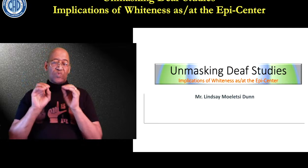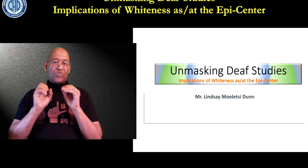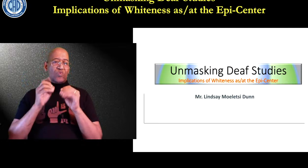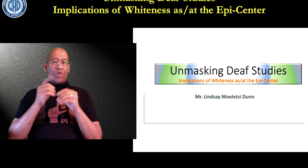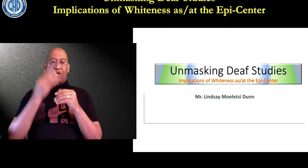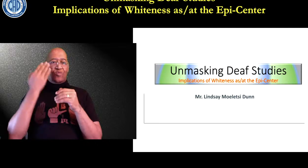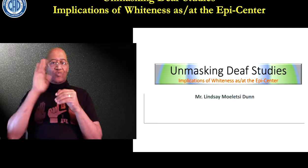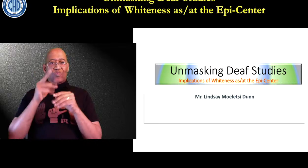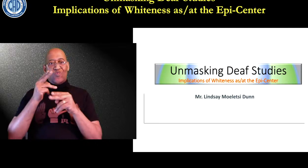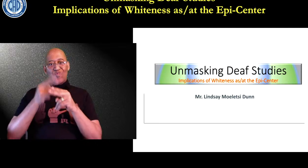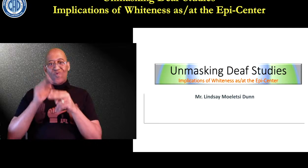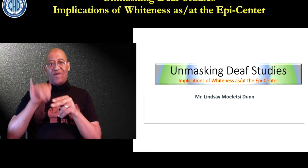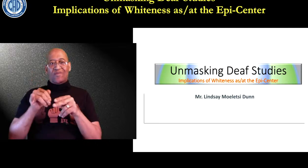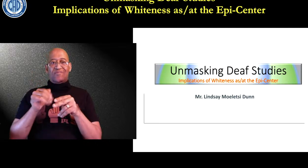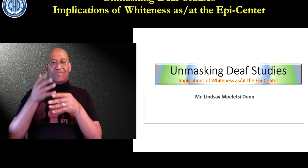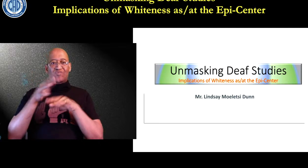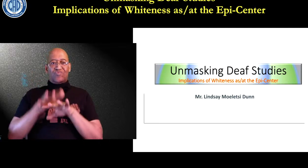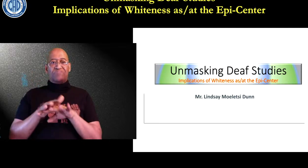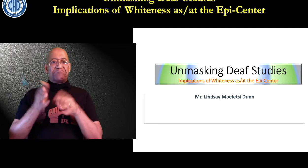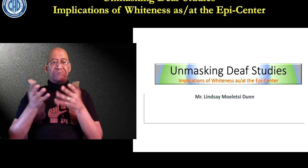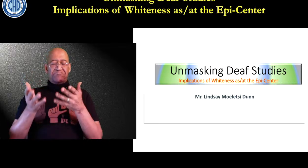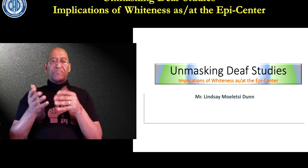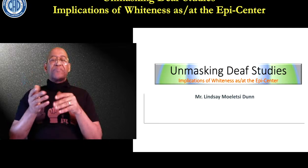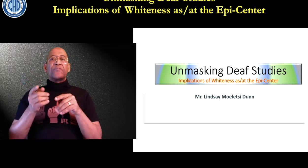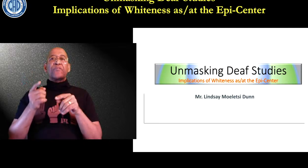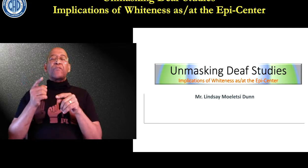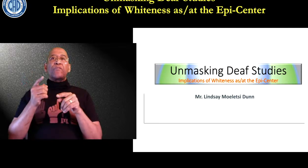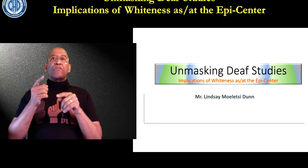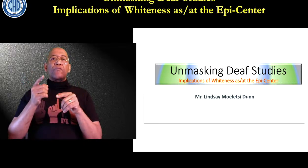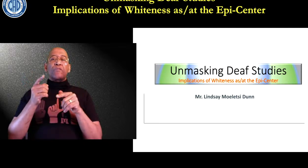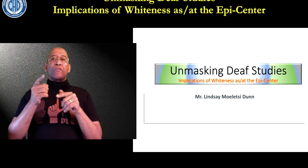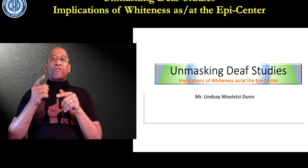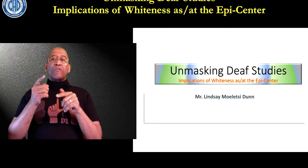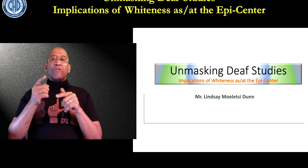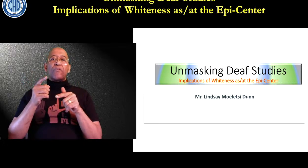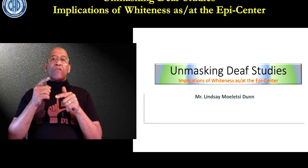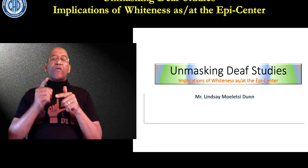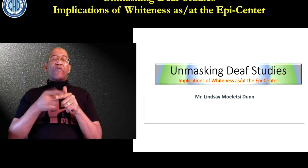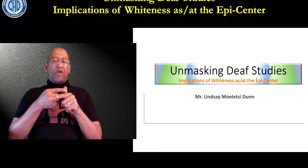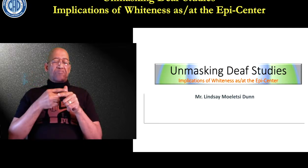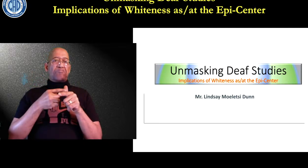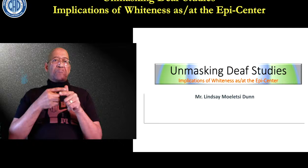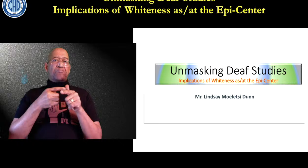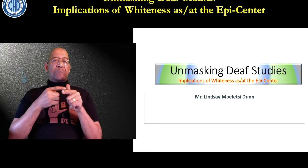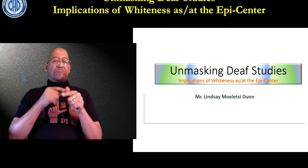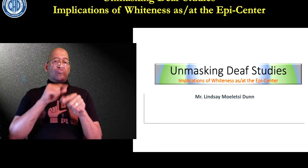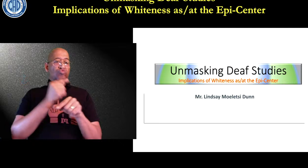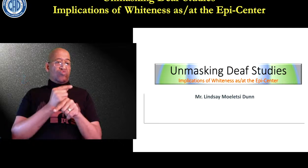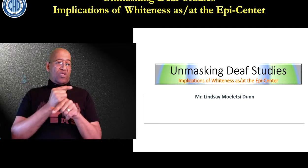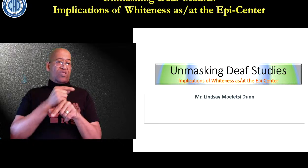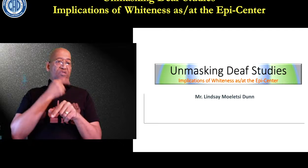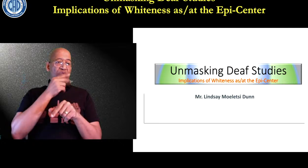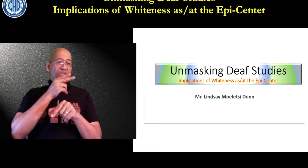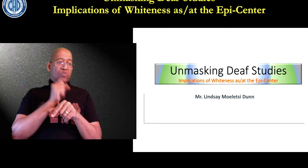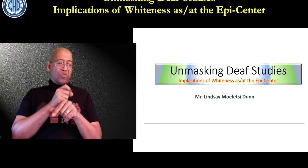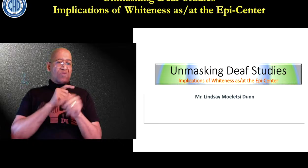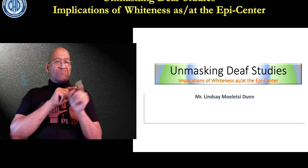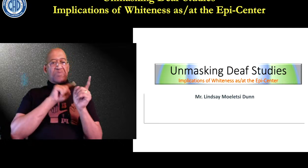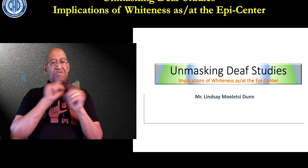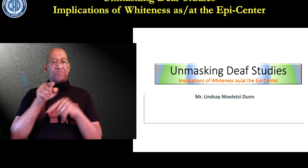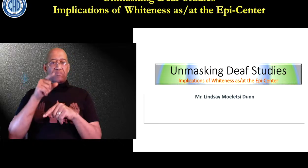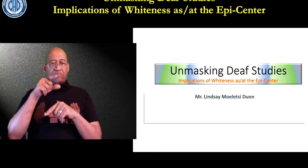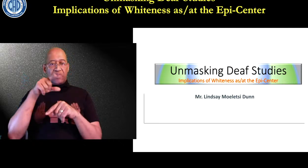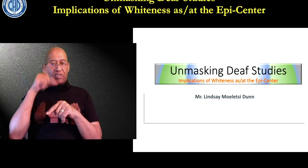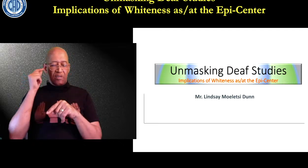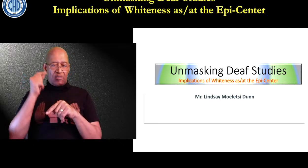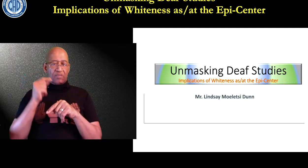school for the deaf for 5 years, and I was mainstreamed with no interpreter. I don't know what you call that, pretty much